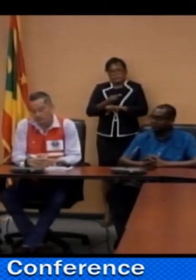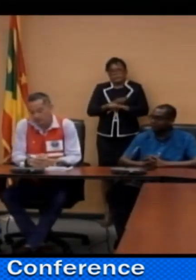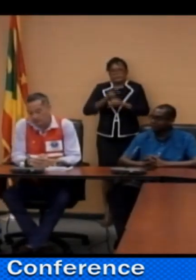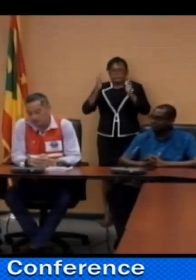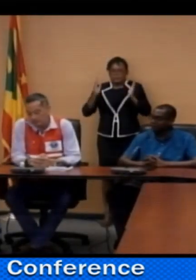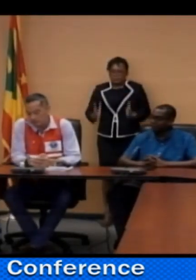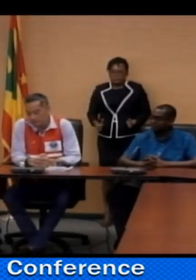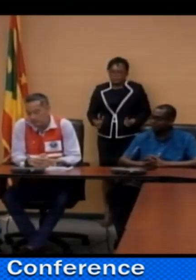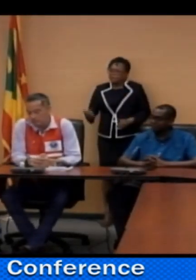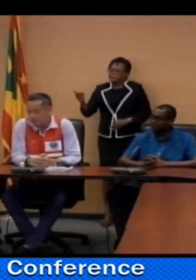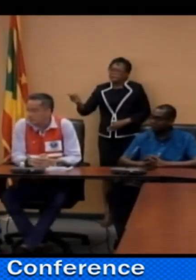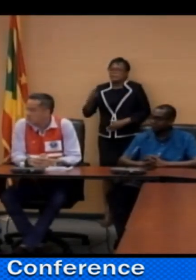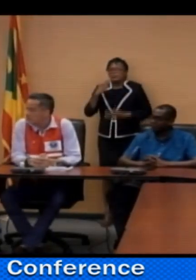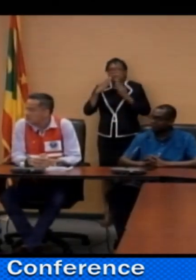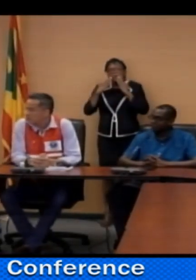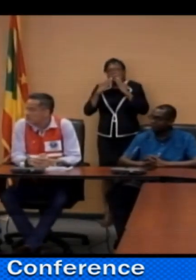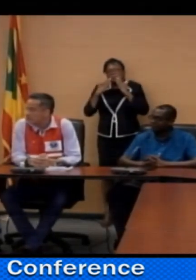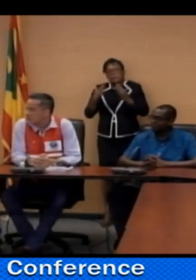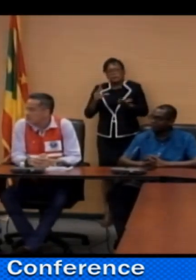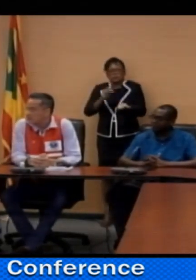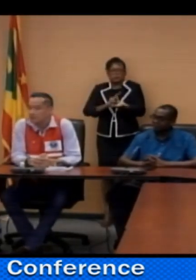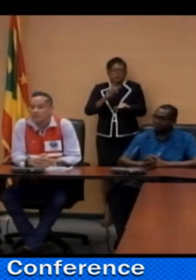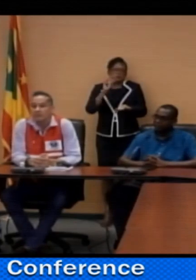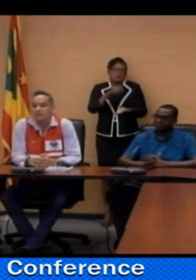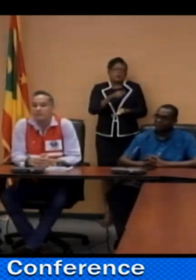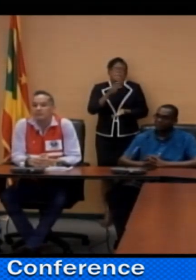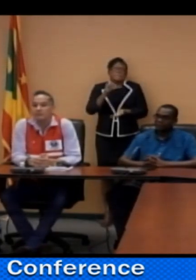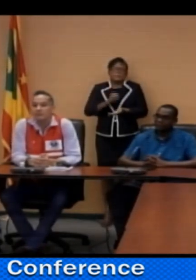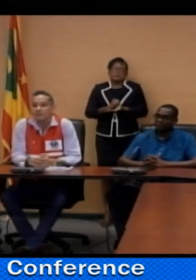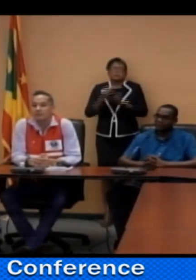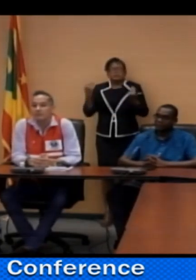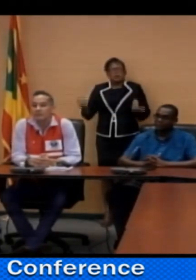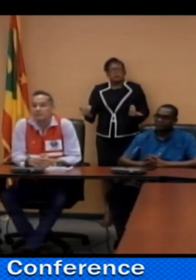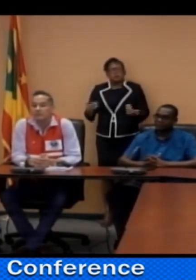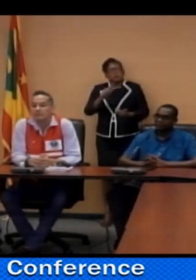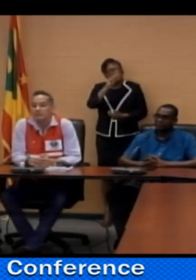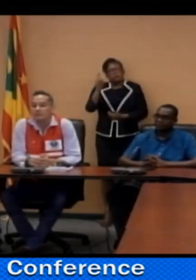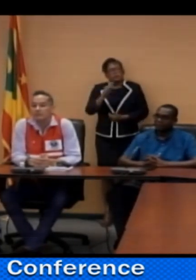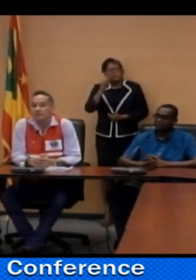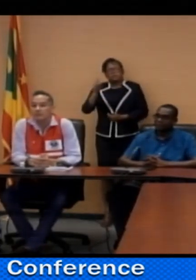Thank you, Minister and Dr. Francis Martin. So we will now accept questions.